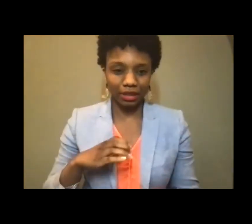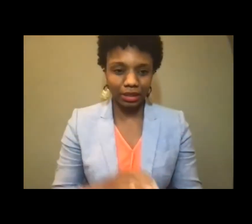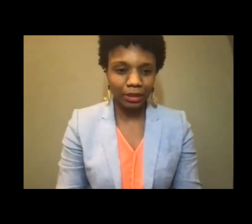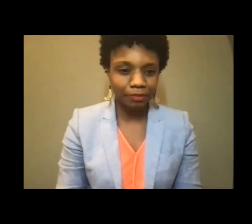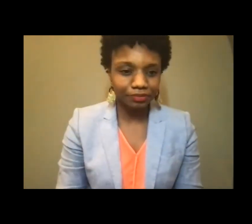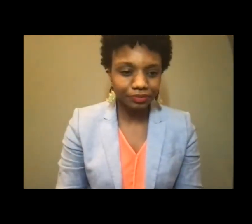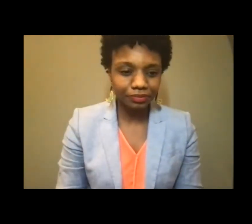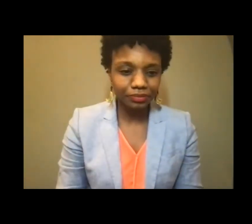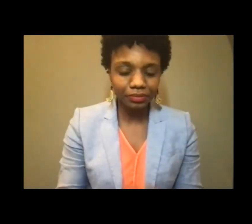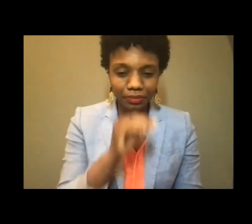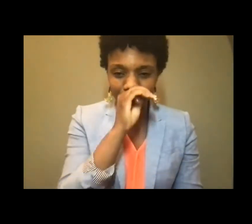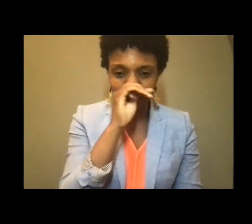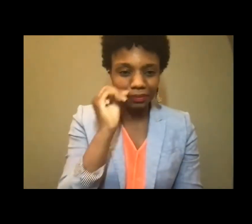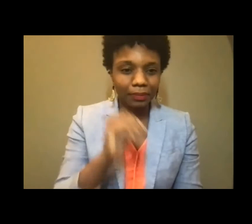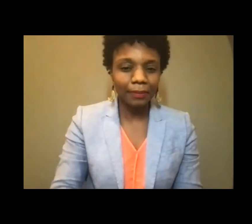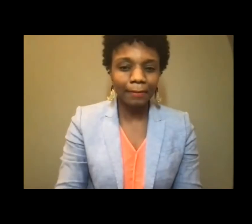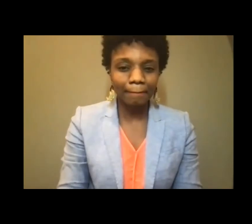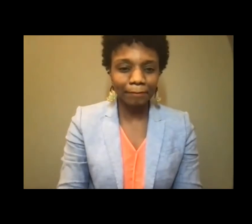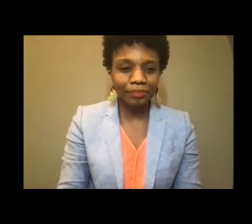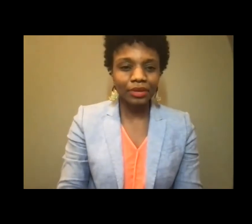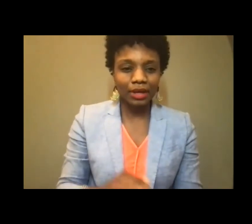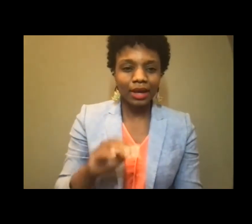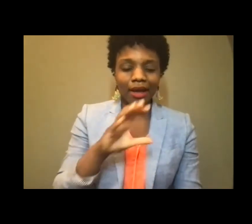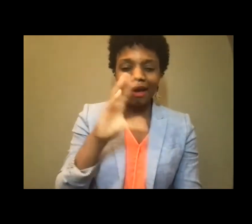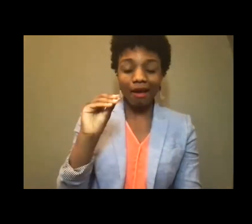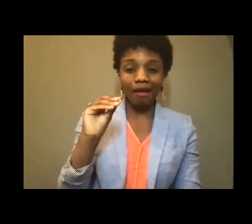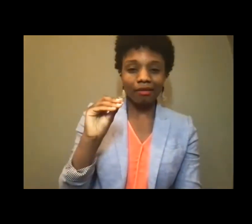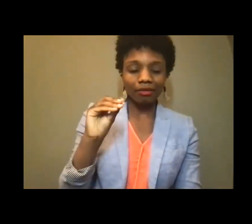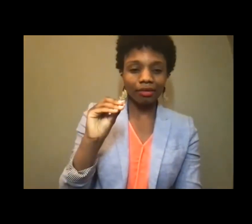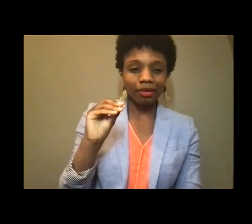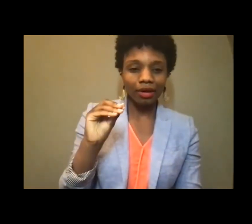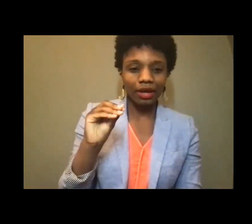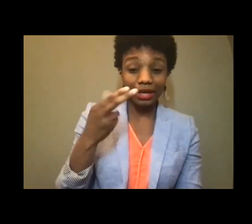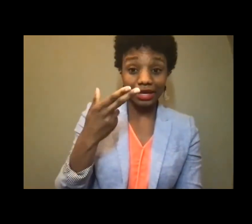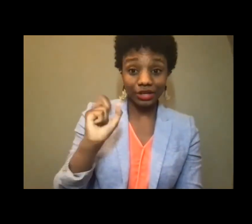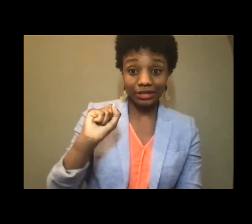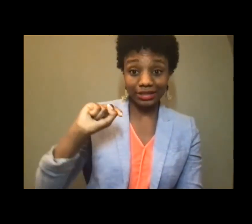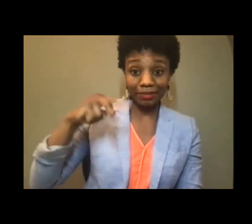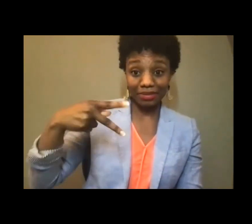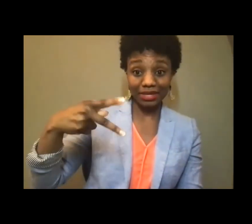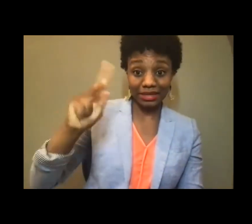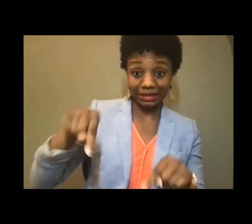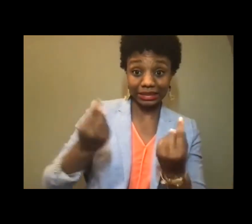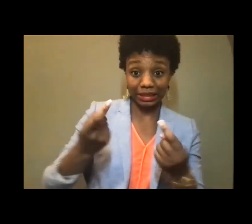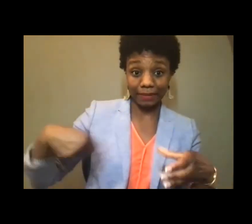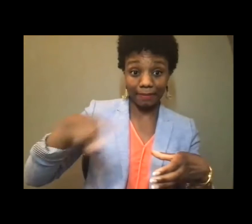how if there's any support that the HSTP team would